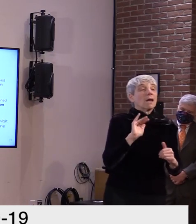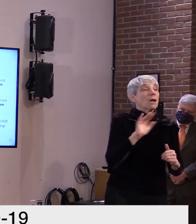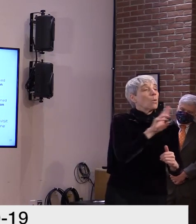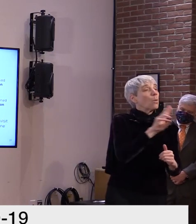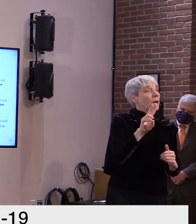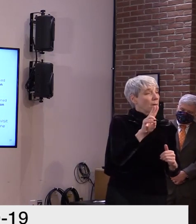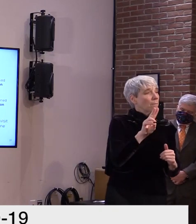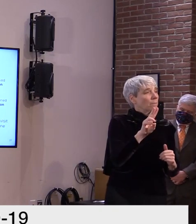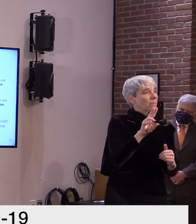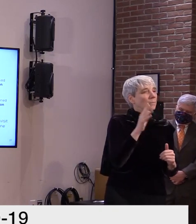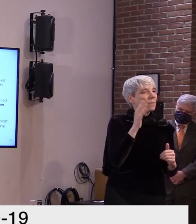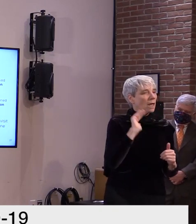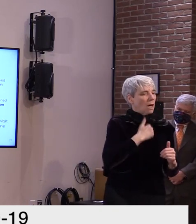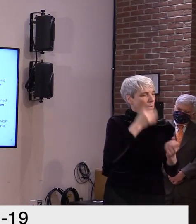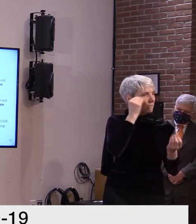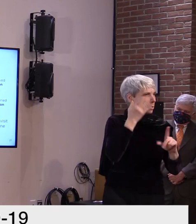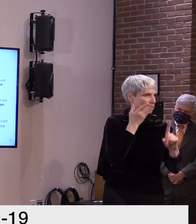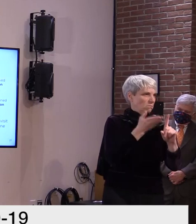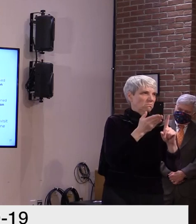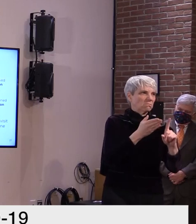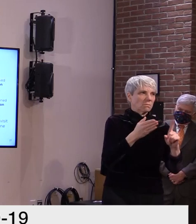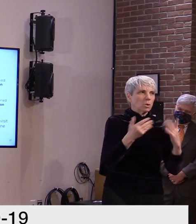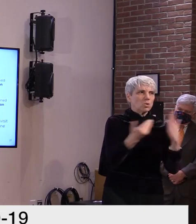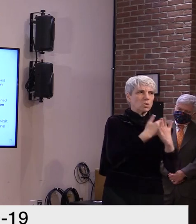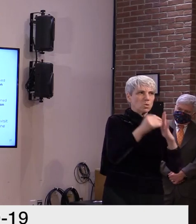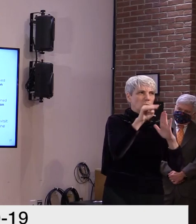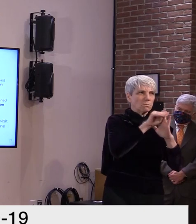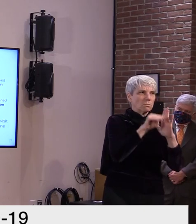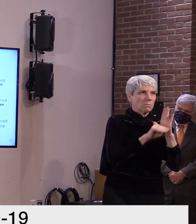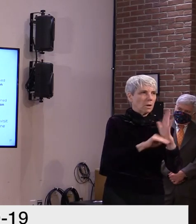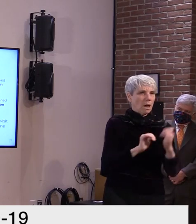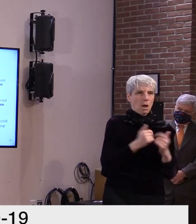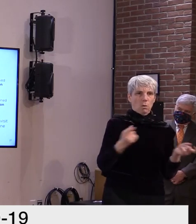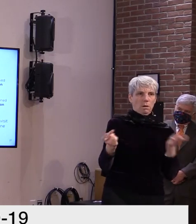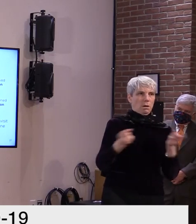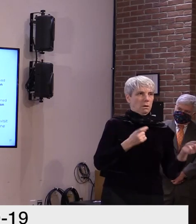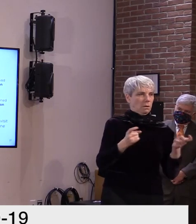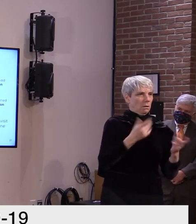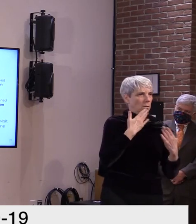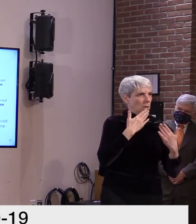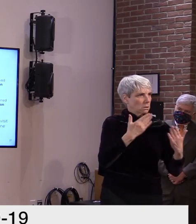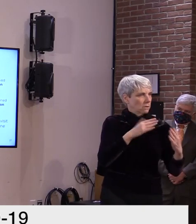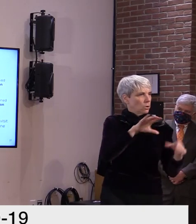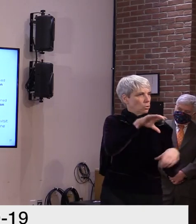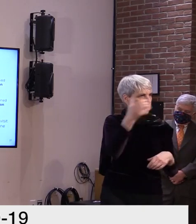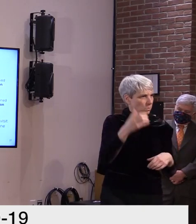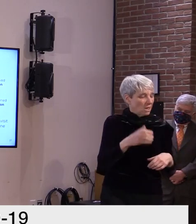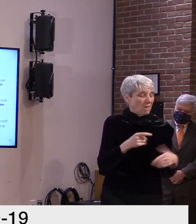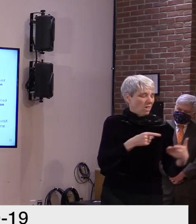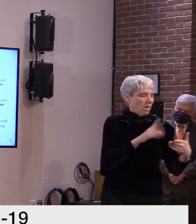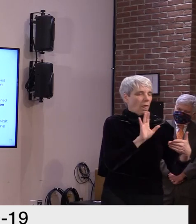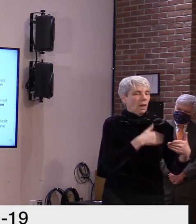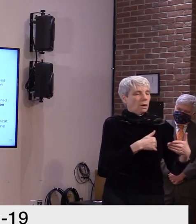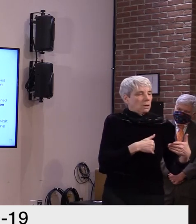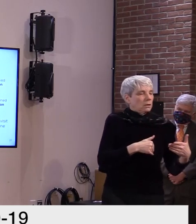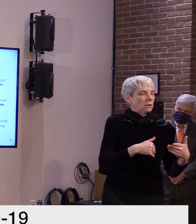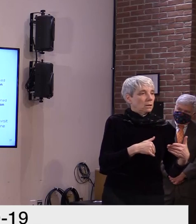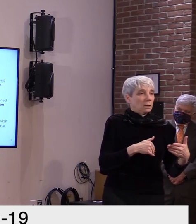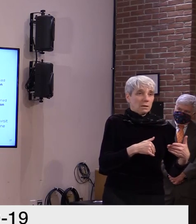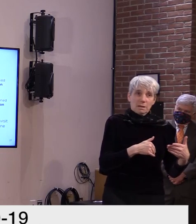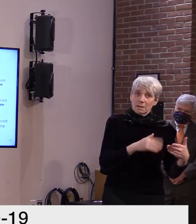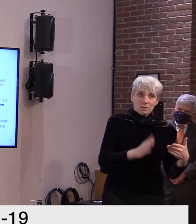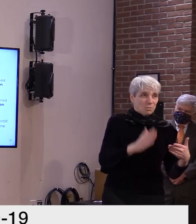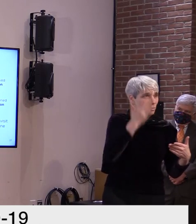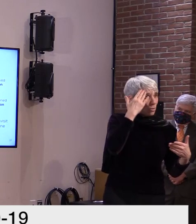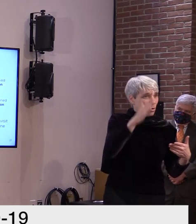and quarantine. Without taking these steps, you could easily be exposed to COVID by one of your